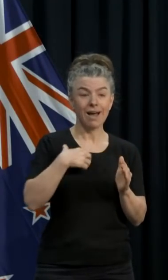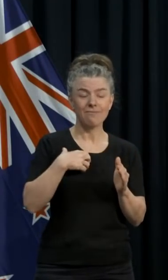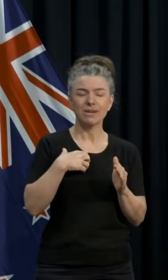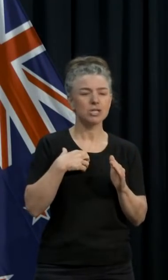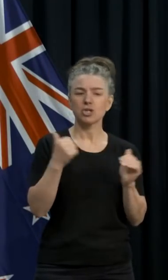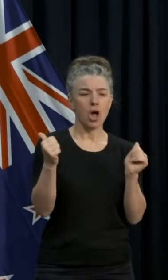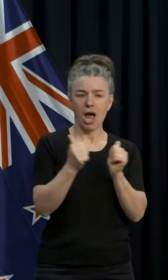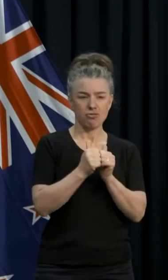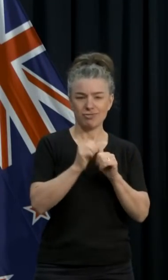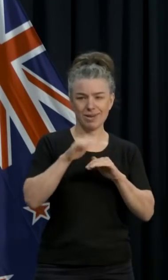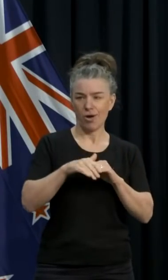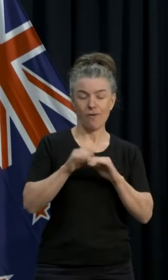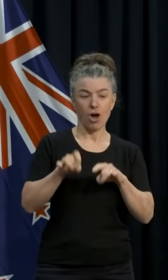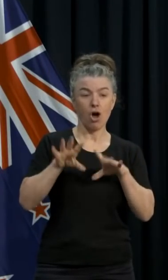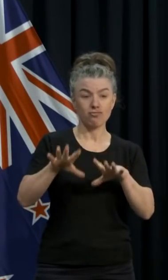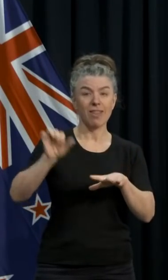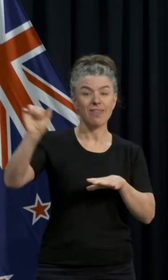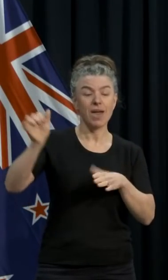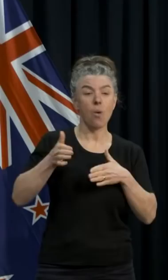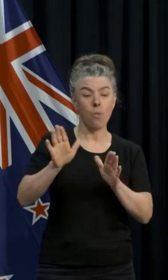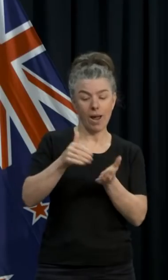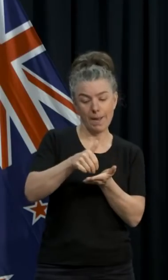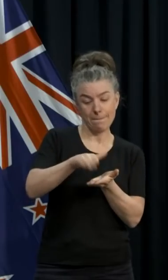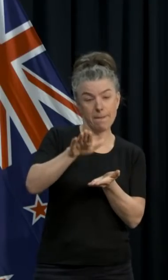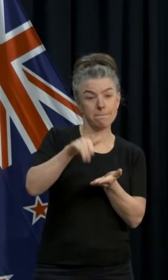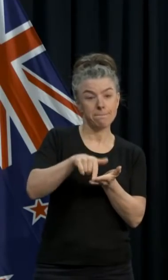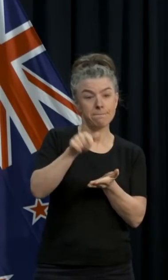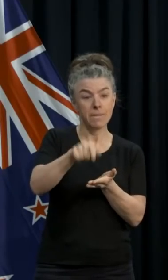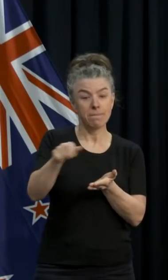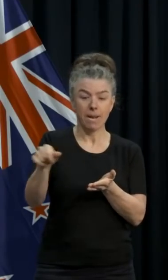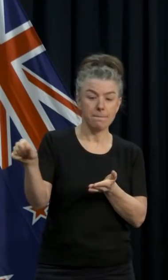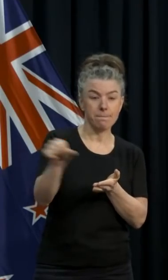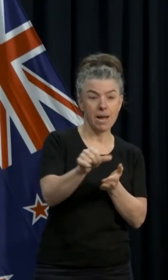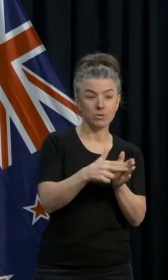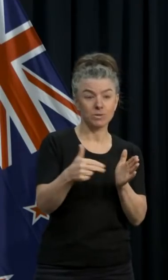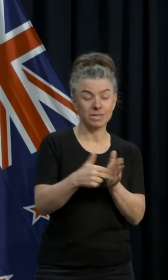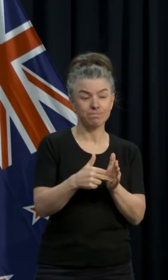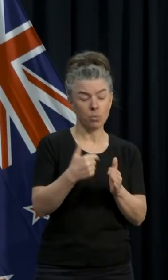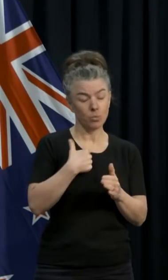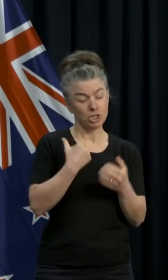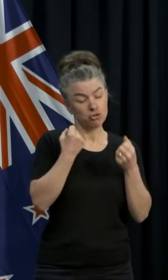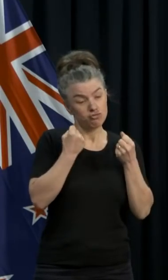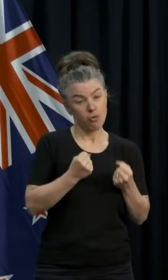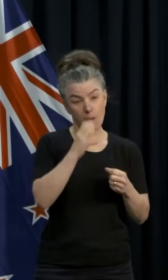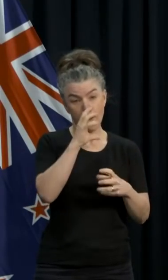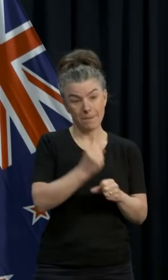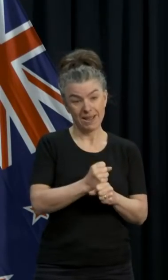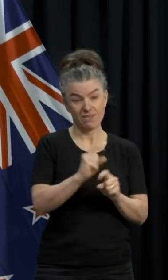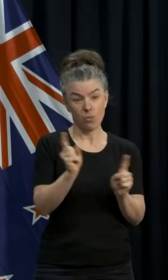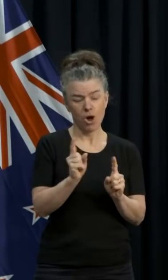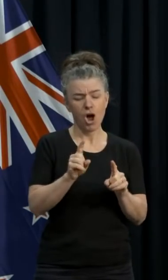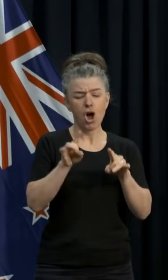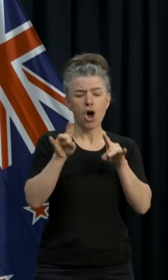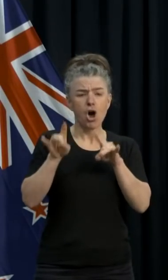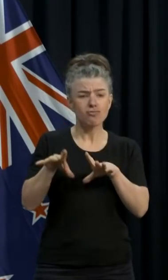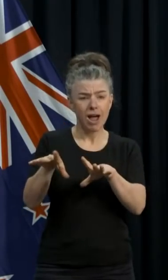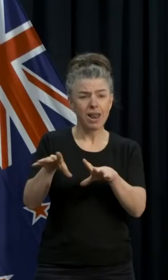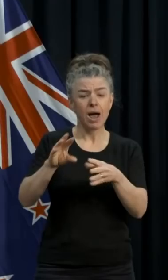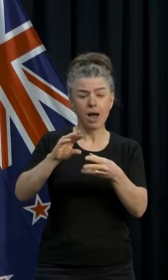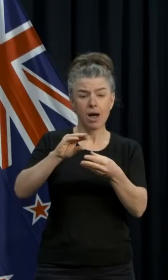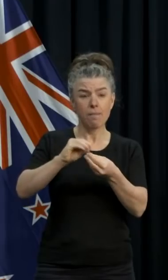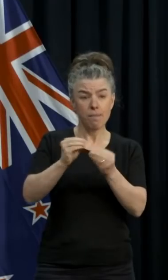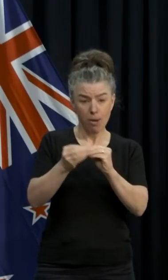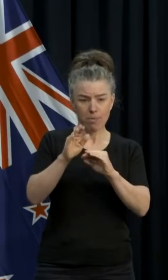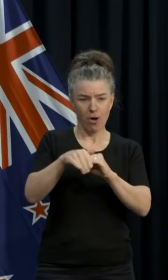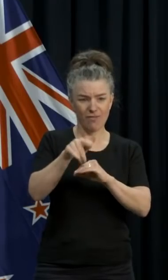way Australia is handling the deportation issue. We firmly believe that these are Australia's problems, not New Zealand's